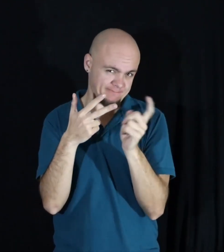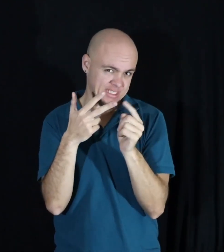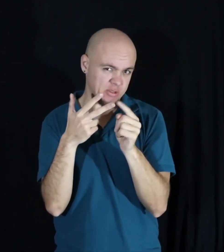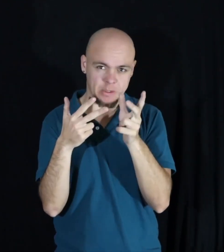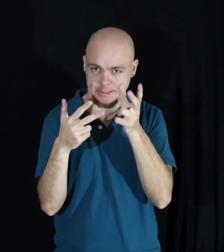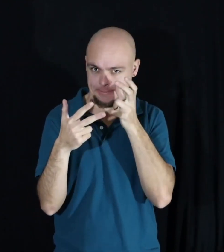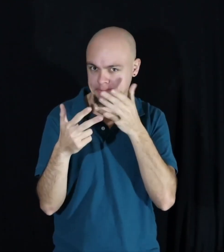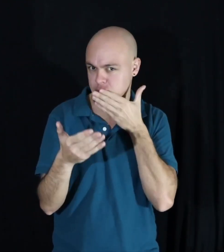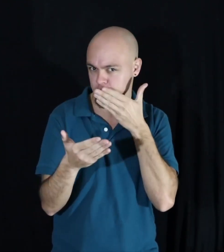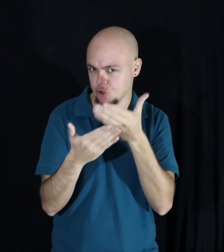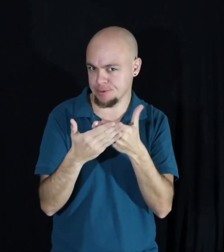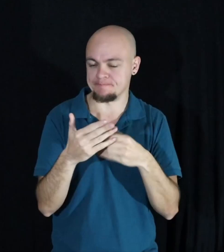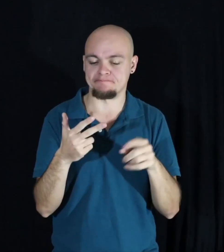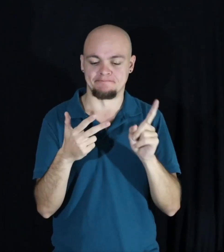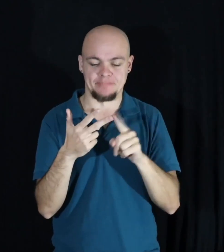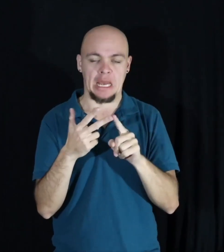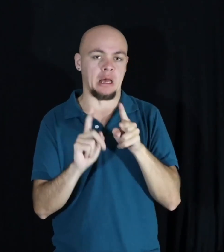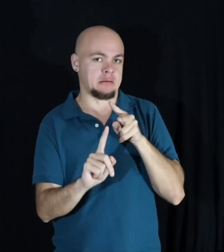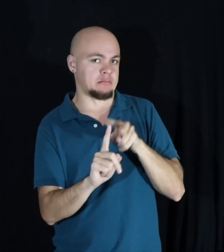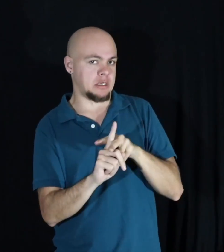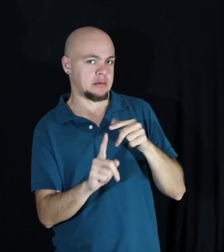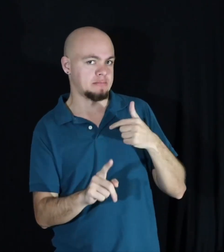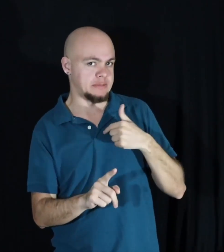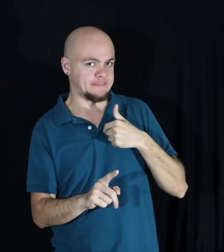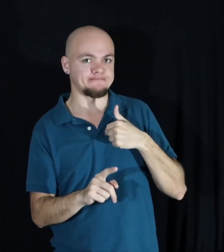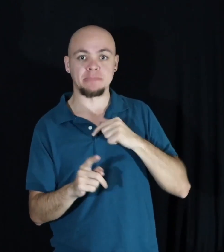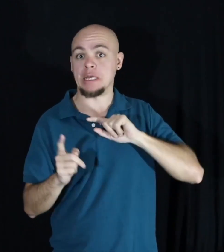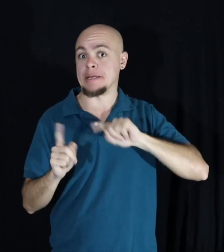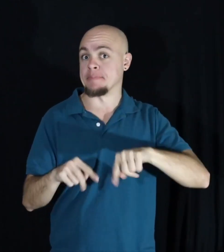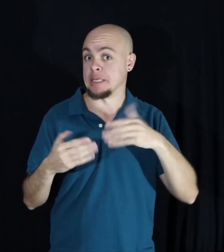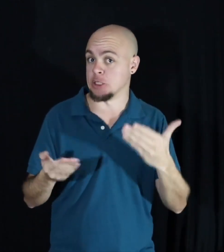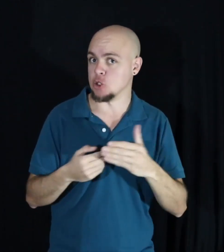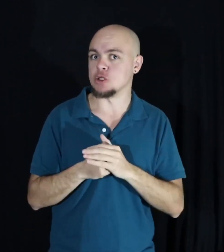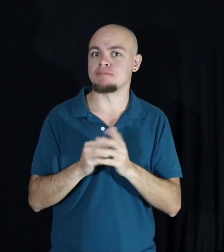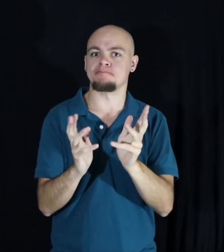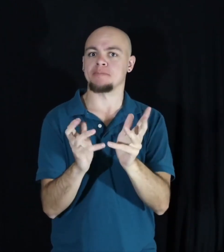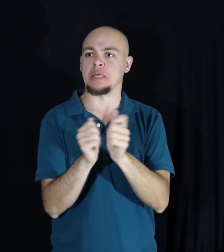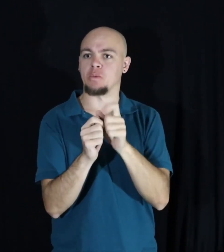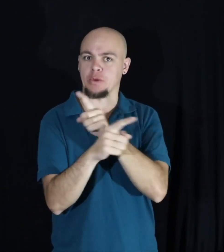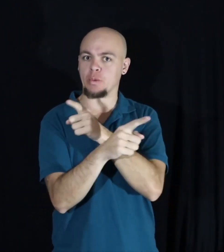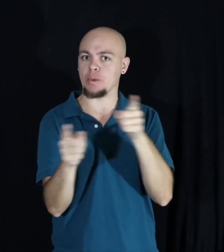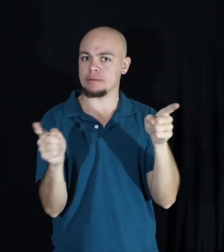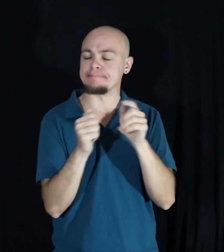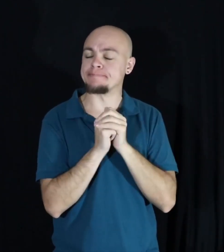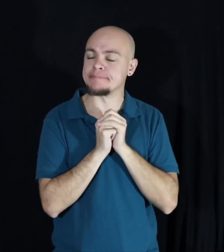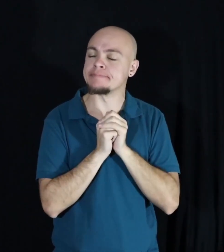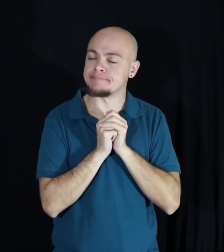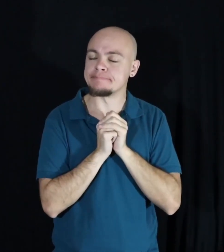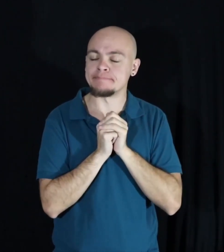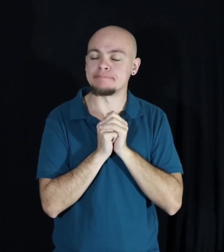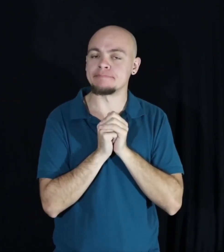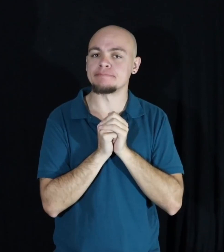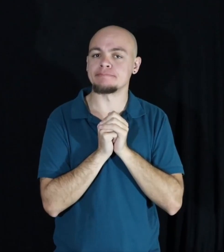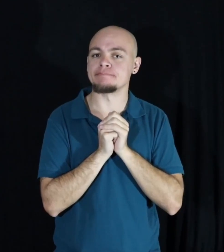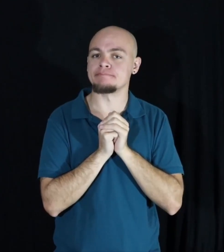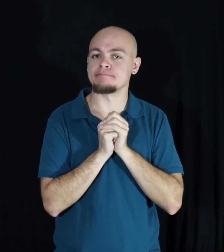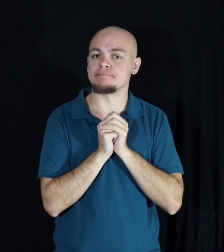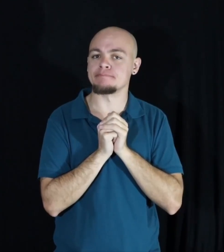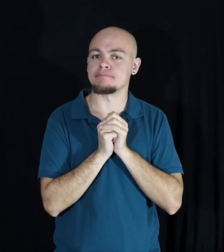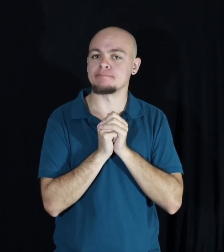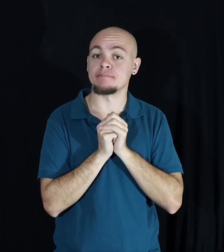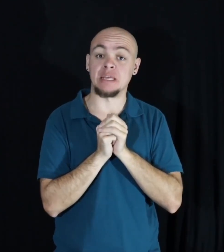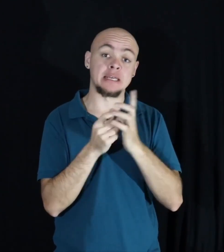y'all, because this applied to me a lot with coming here and talking to you today, which is don't allow the cost